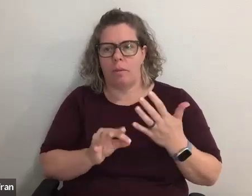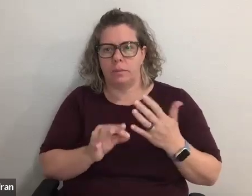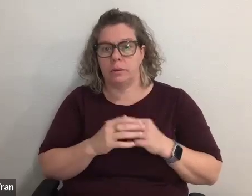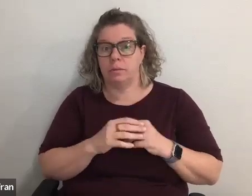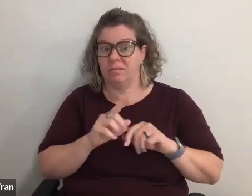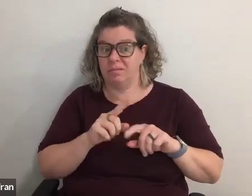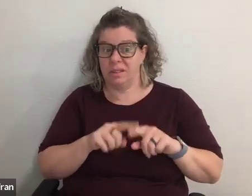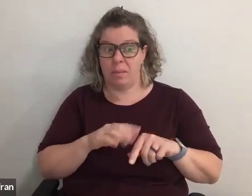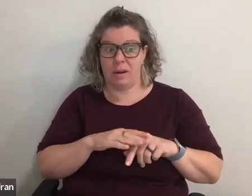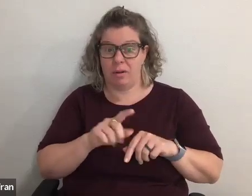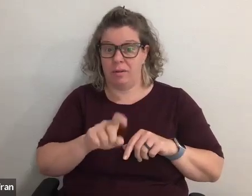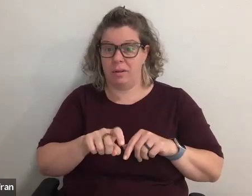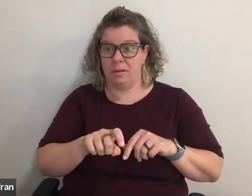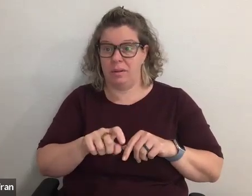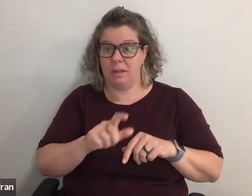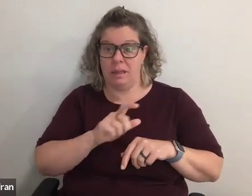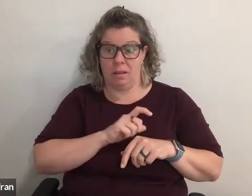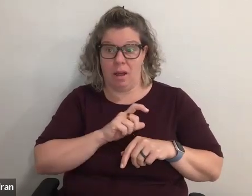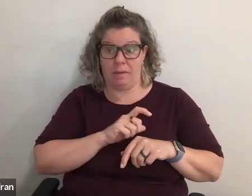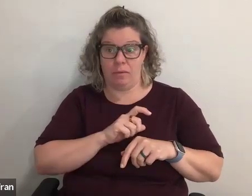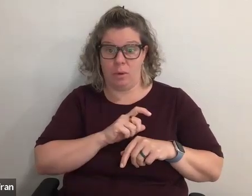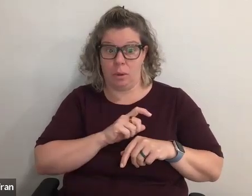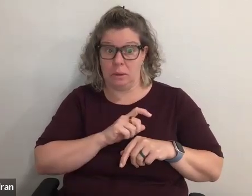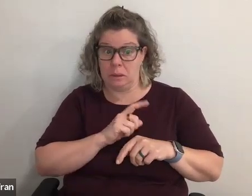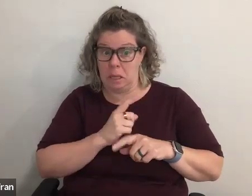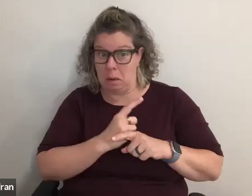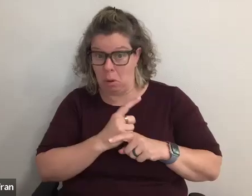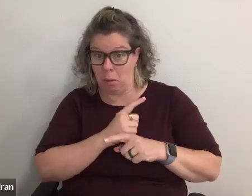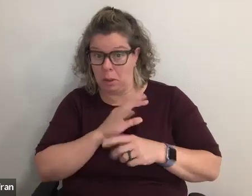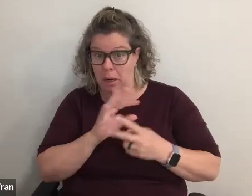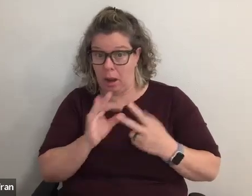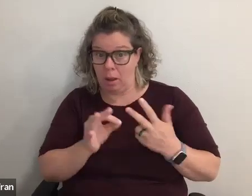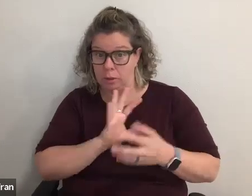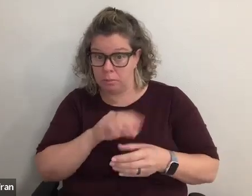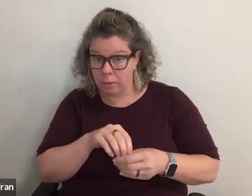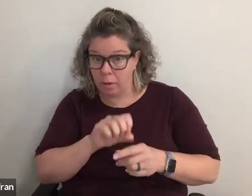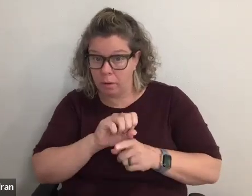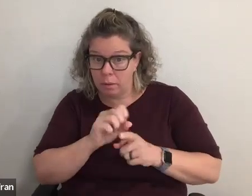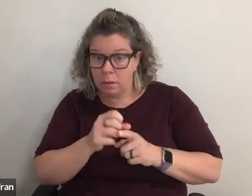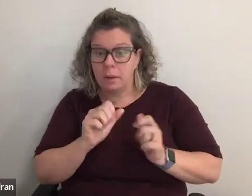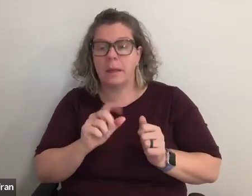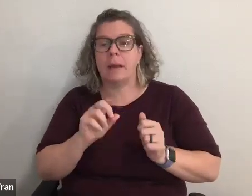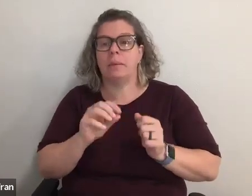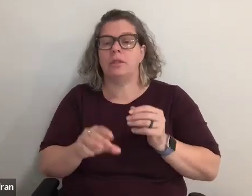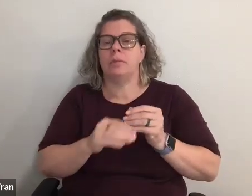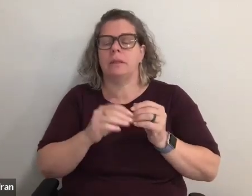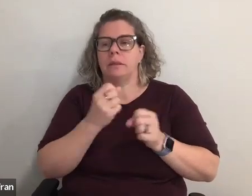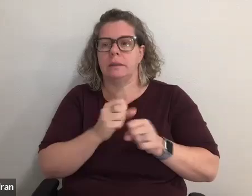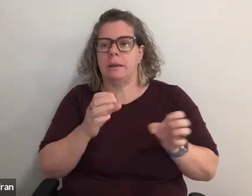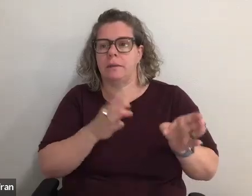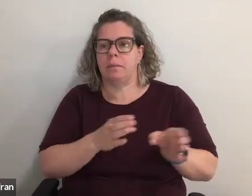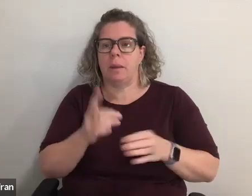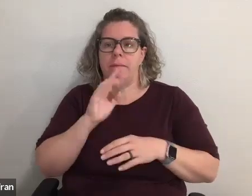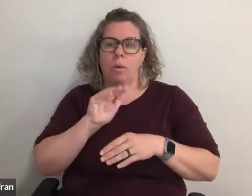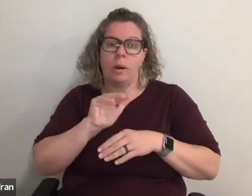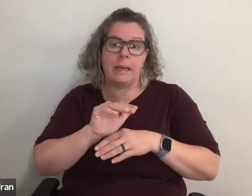So depending on the need, is law enforcement an appropriate option in this case? Can we do additional safety planning for the evening